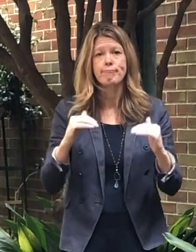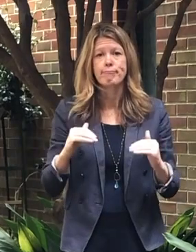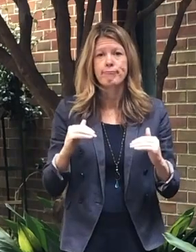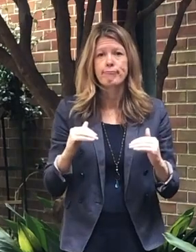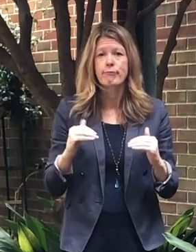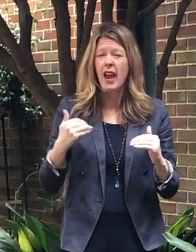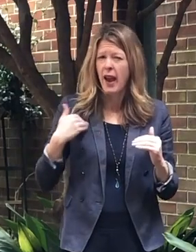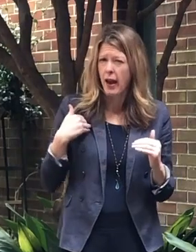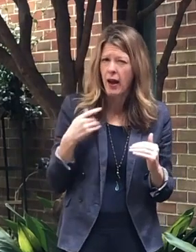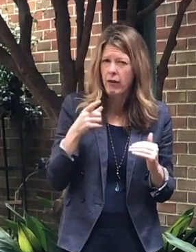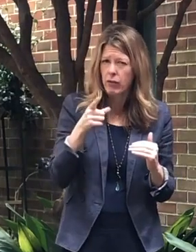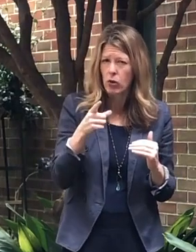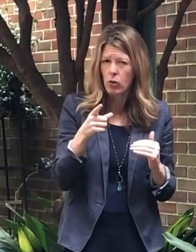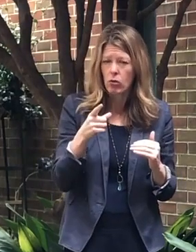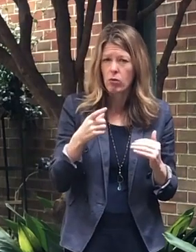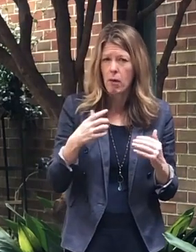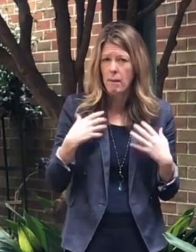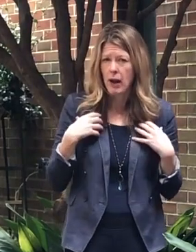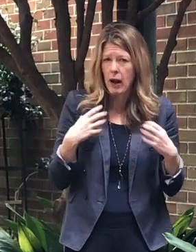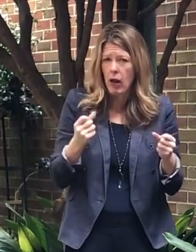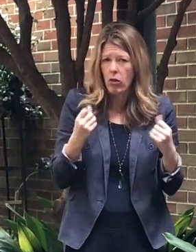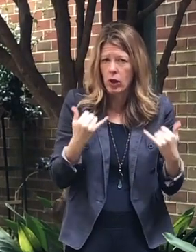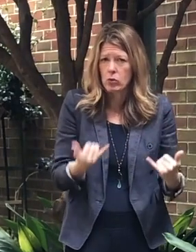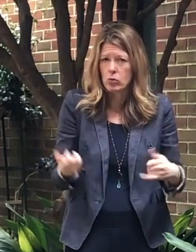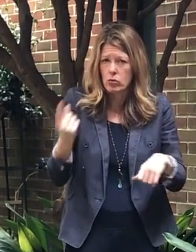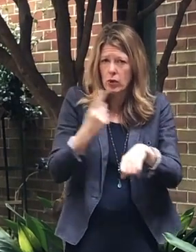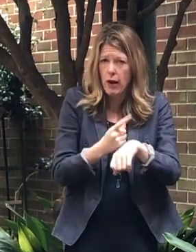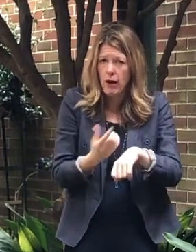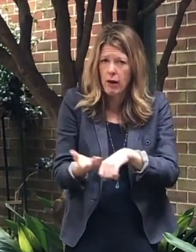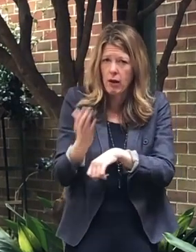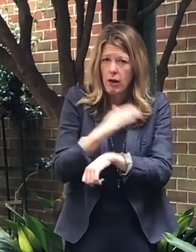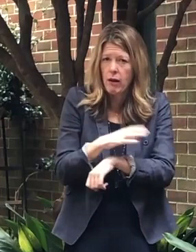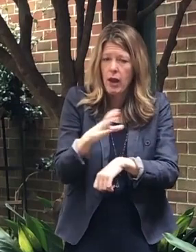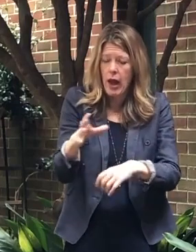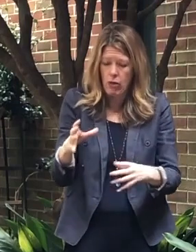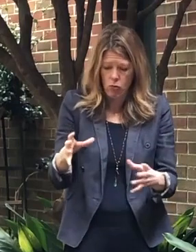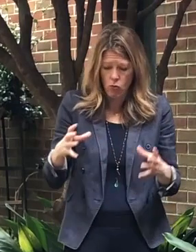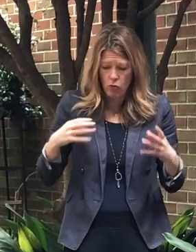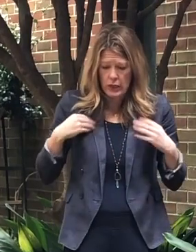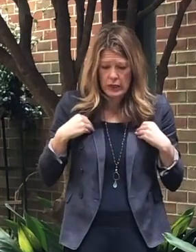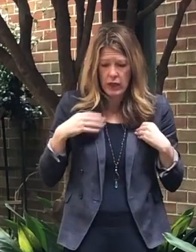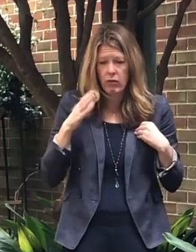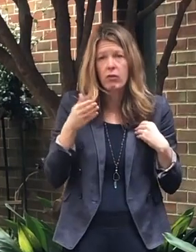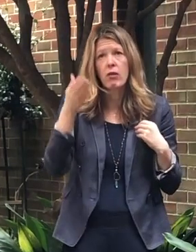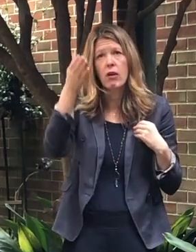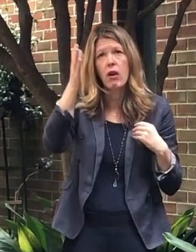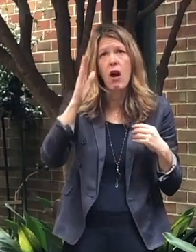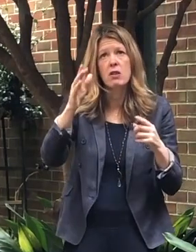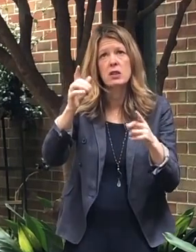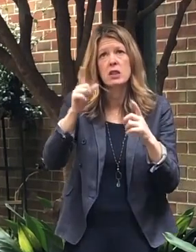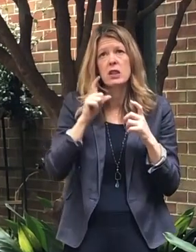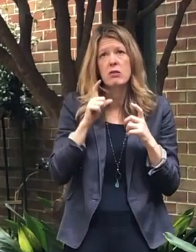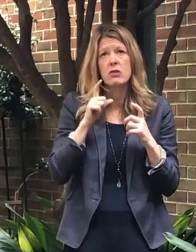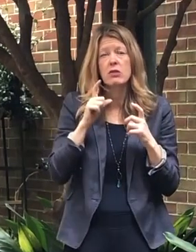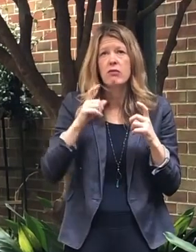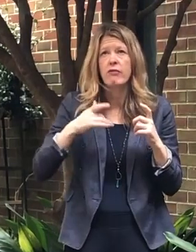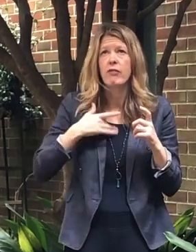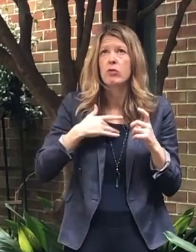Have you maintained healthy habits and received God's gifts with gratitude?